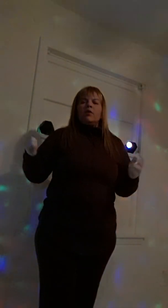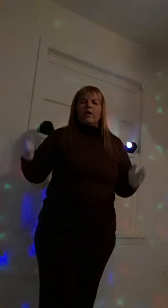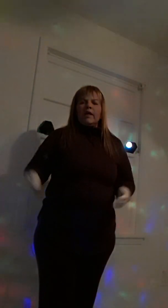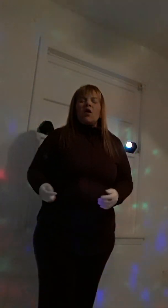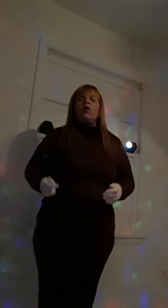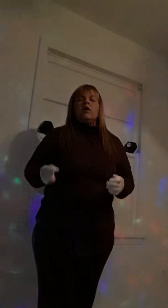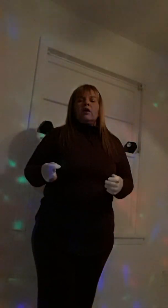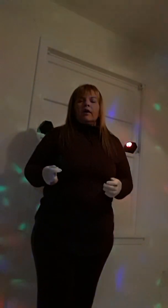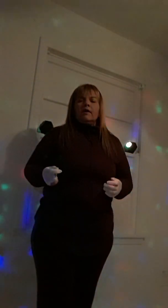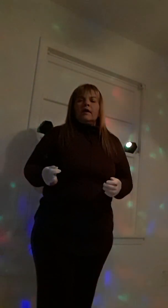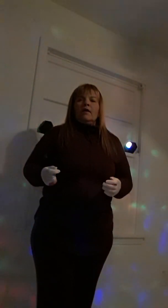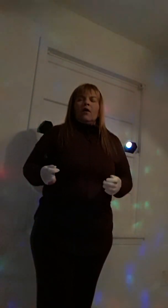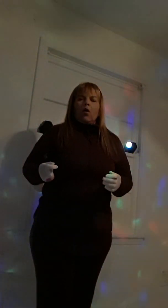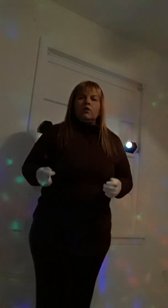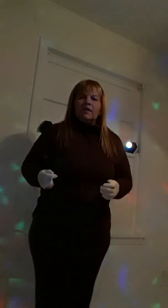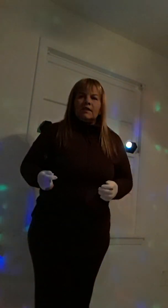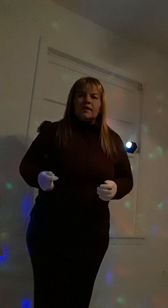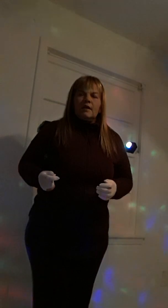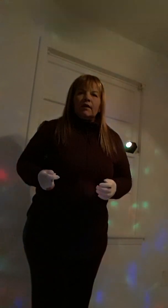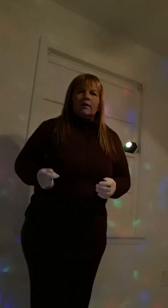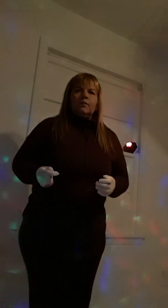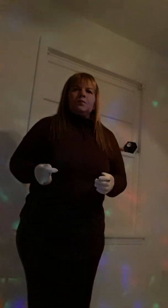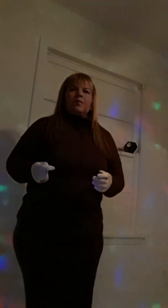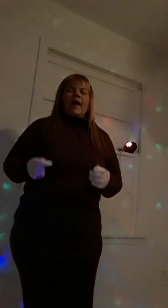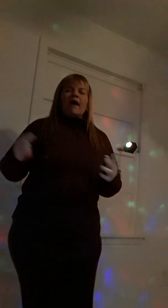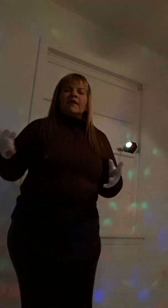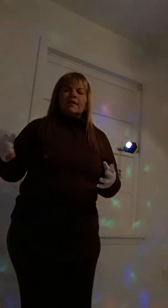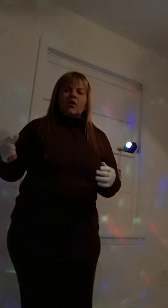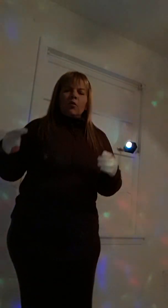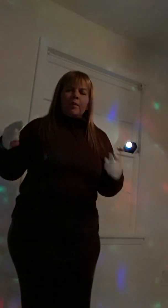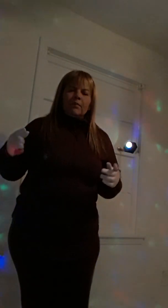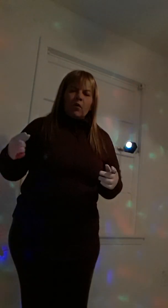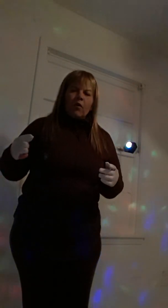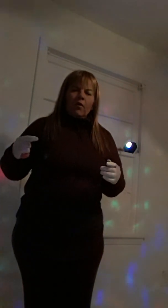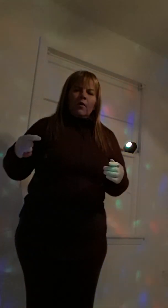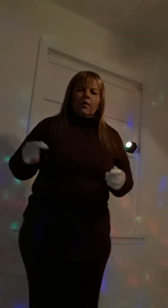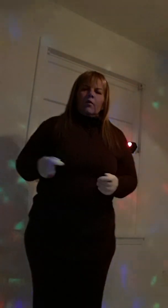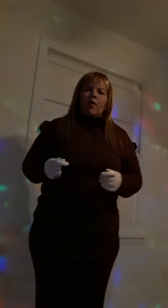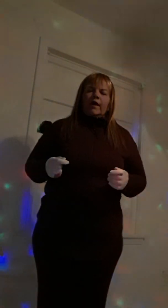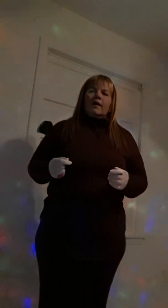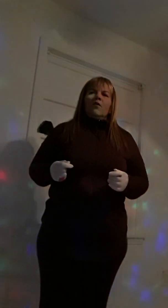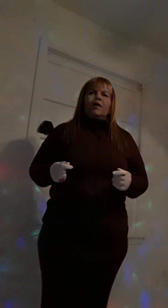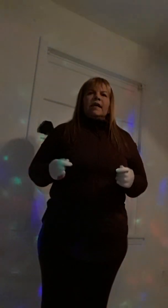already conquered all these habits of people, right?